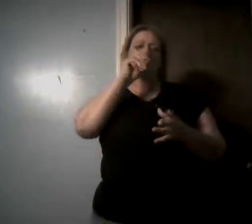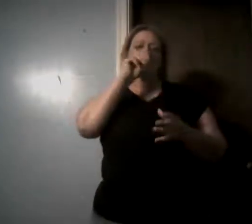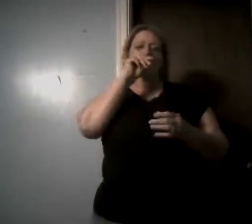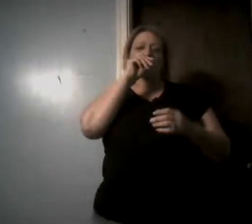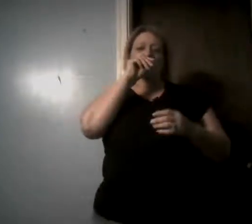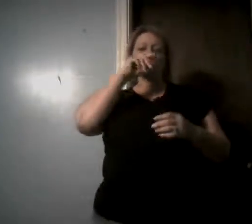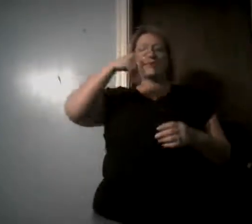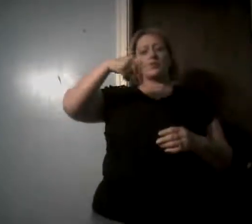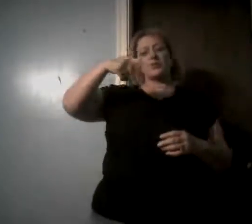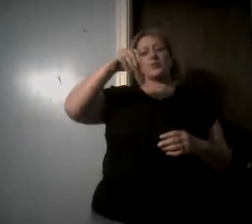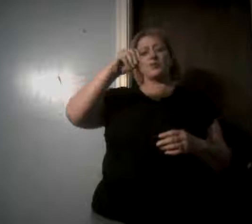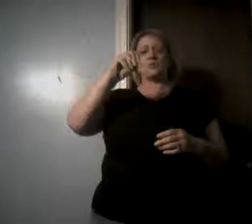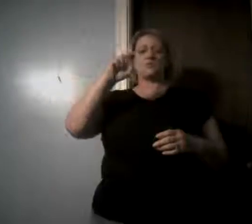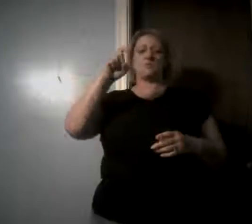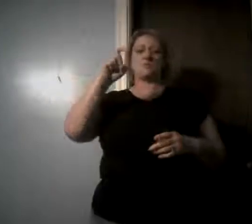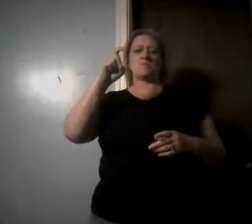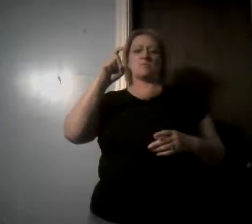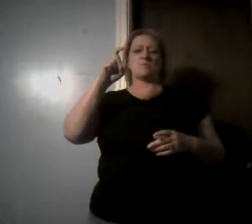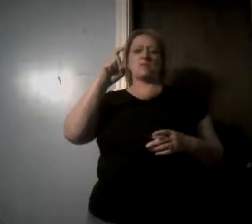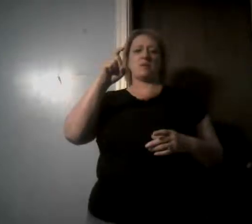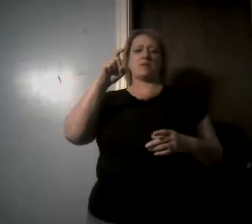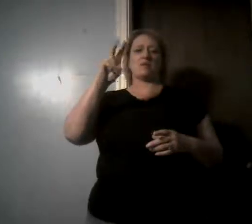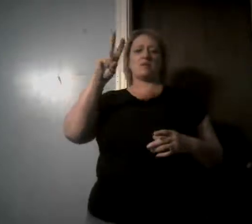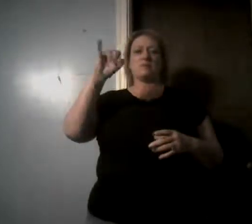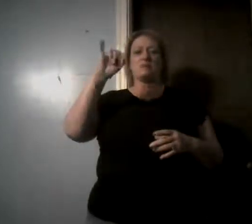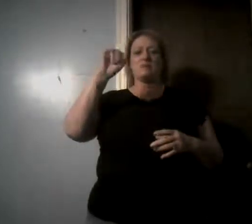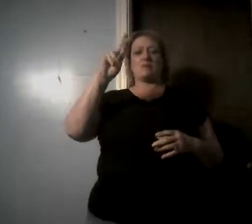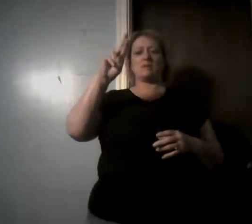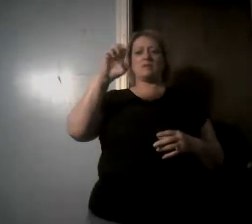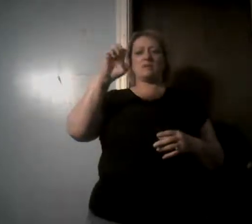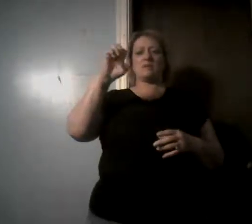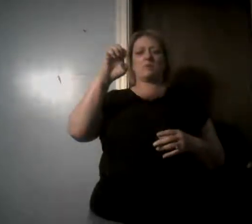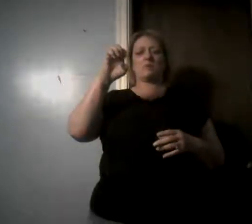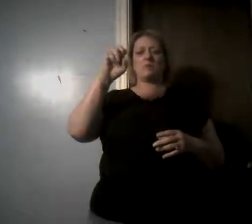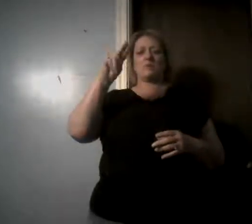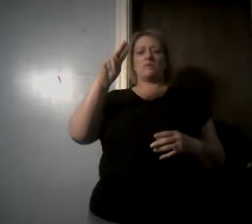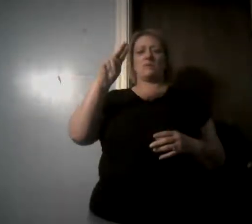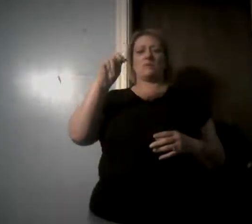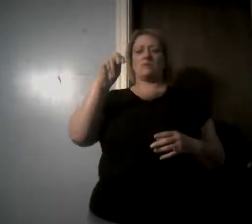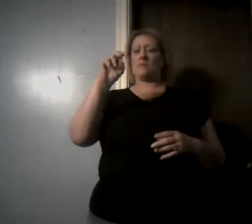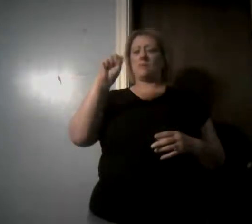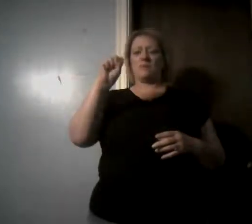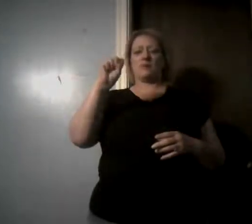one side of your body or fits, fever, chills, headache, or upset stomach.